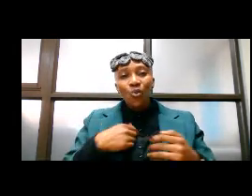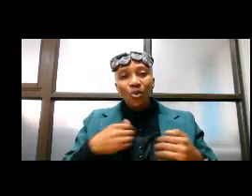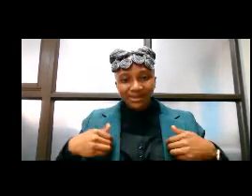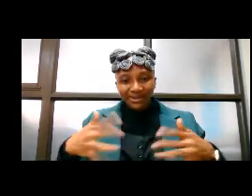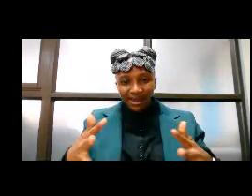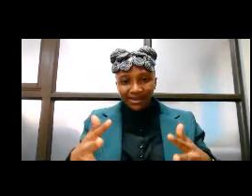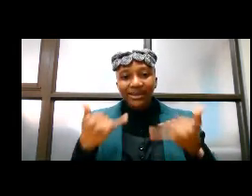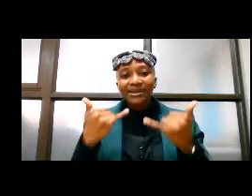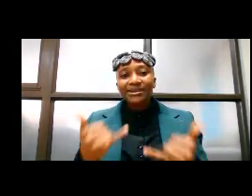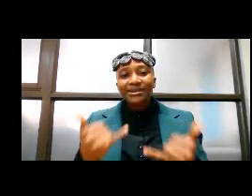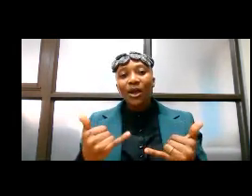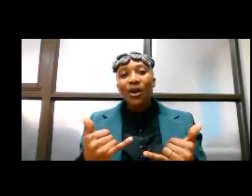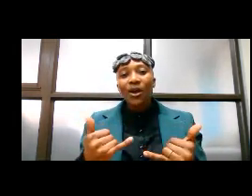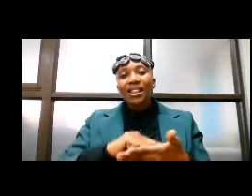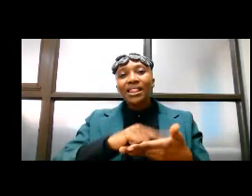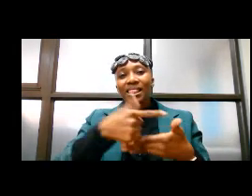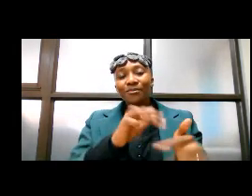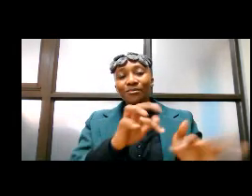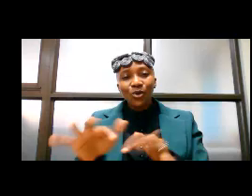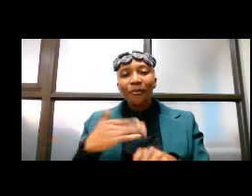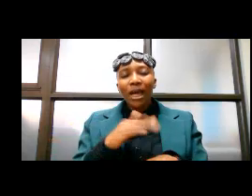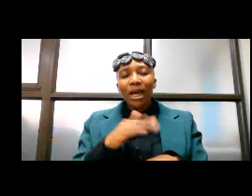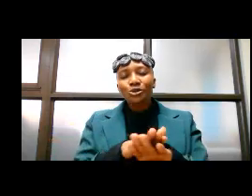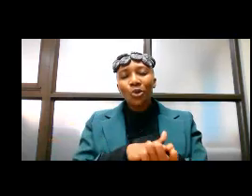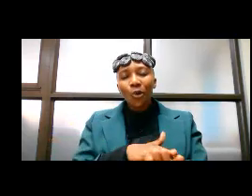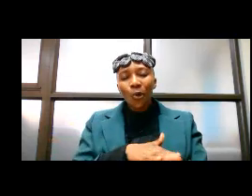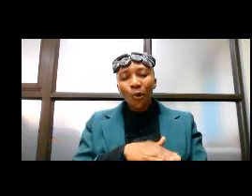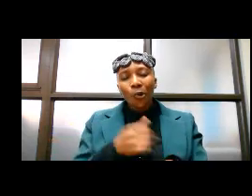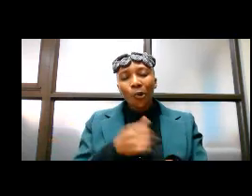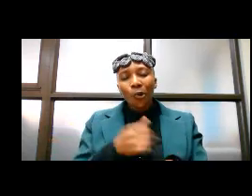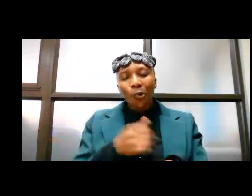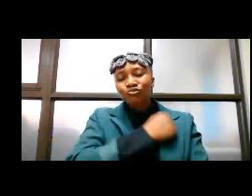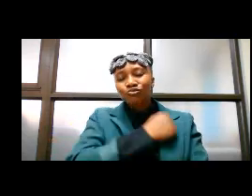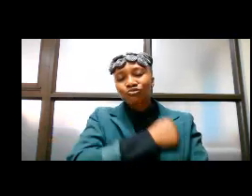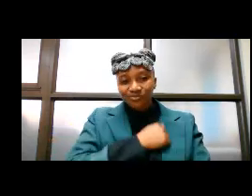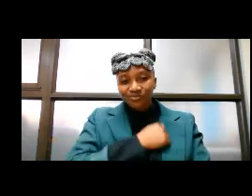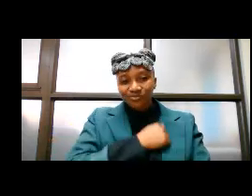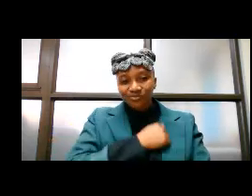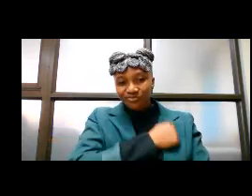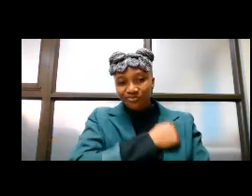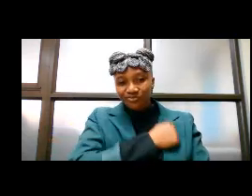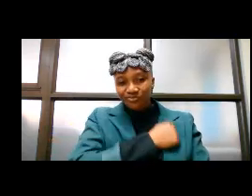slow. Just excuse this, please.